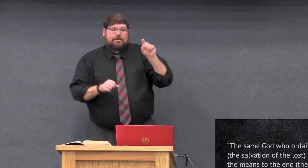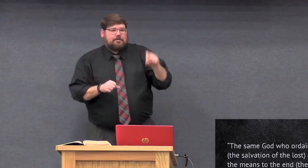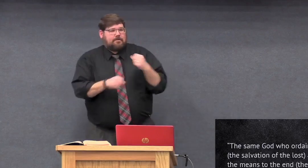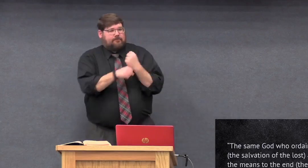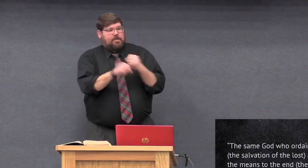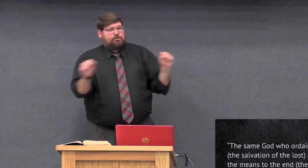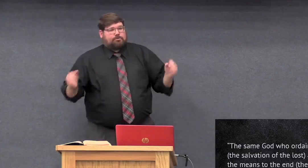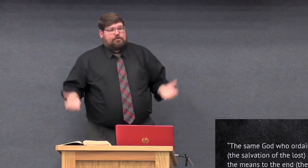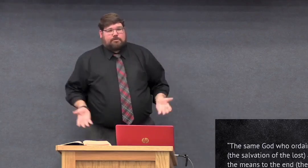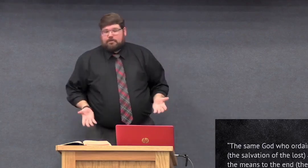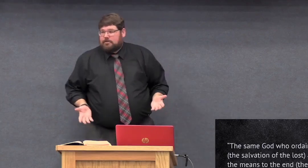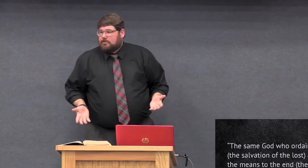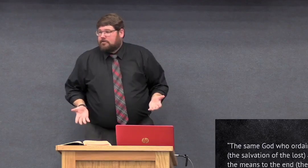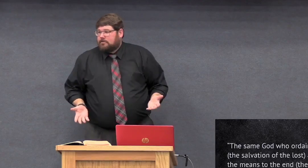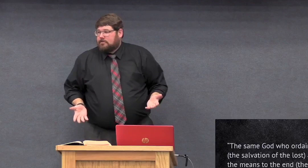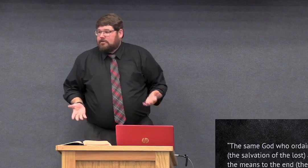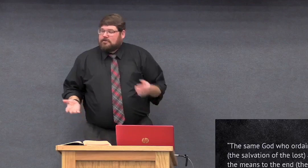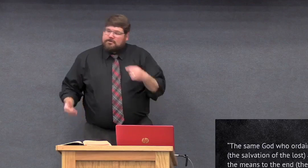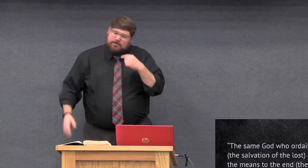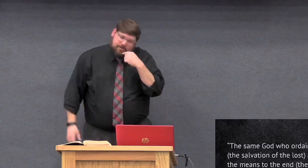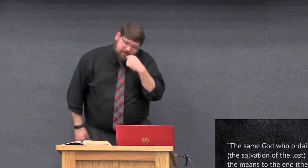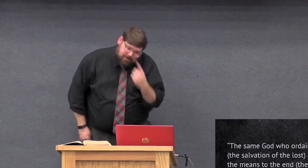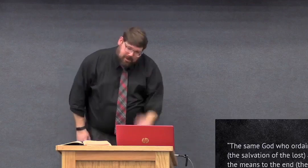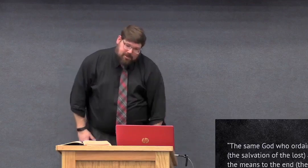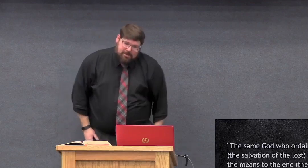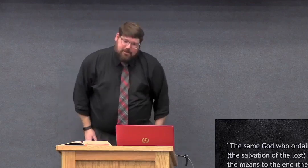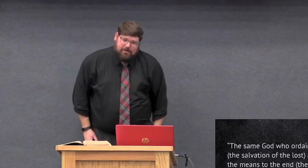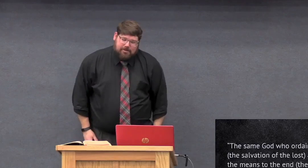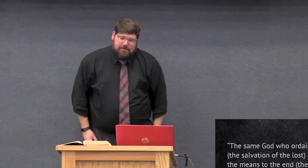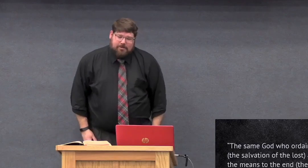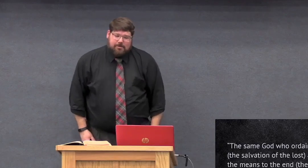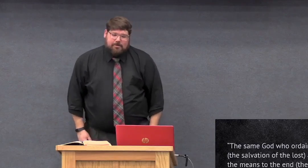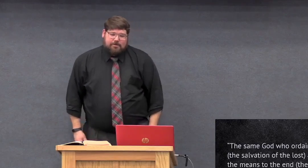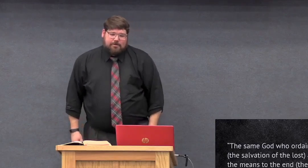saved. It is people that need to be saved. Are you telling them?